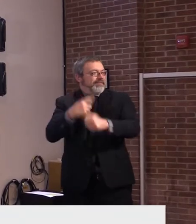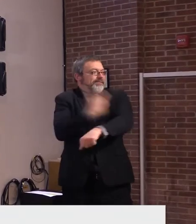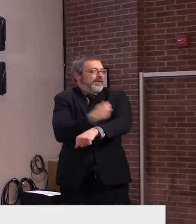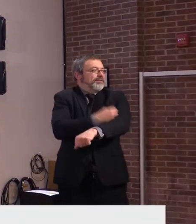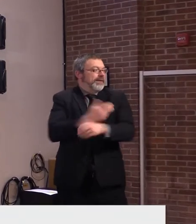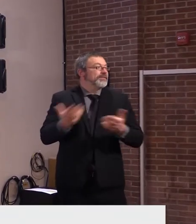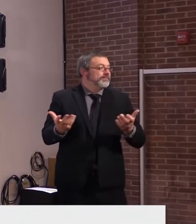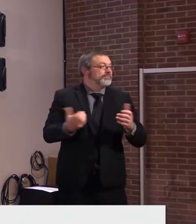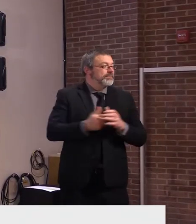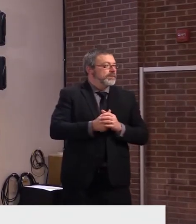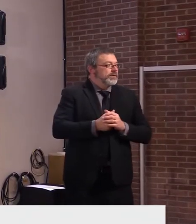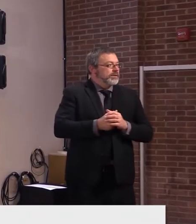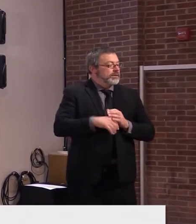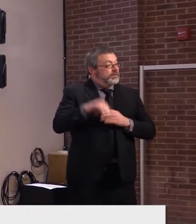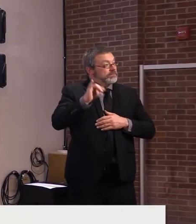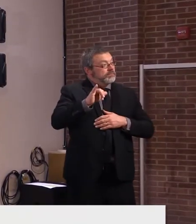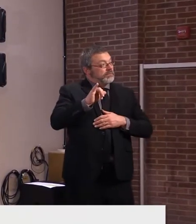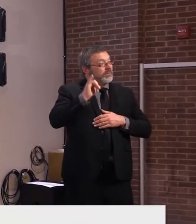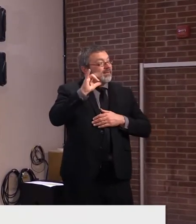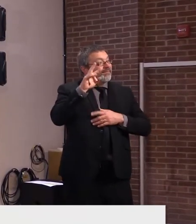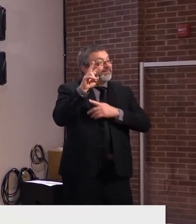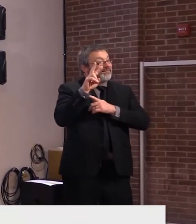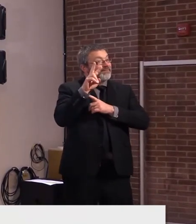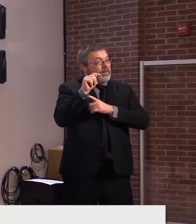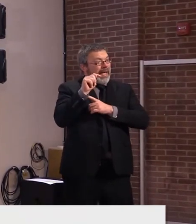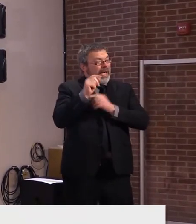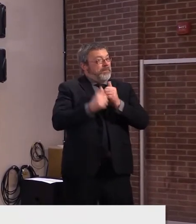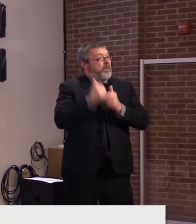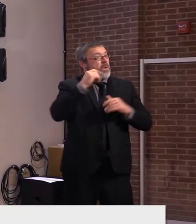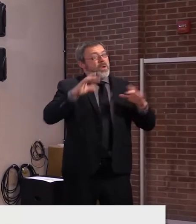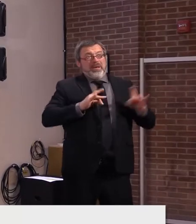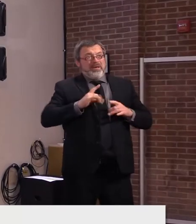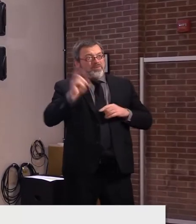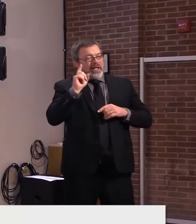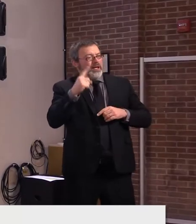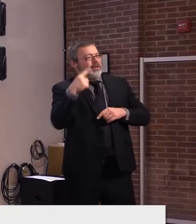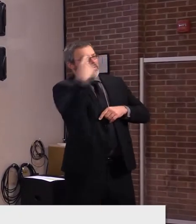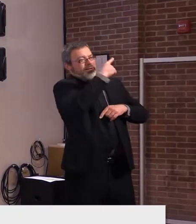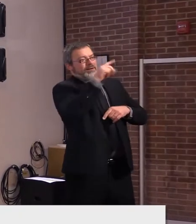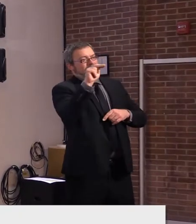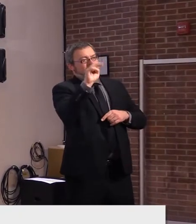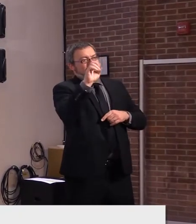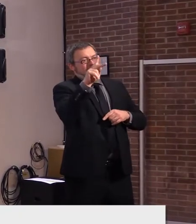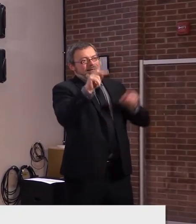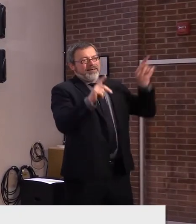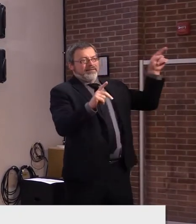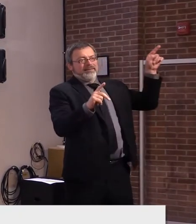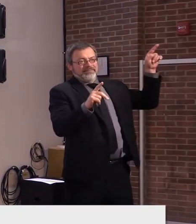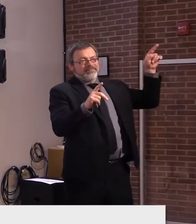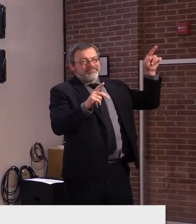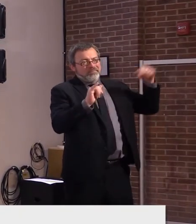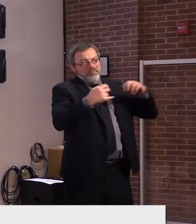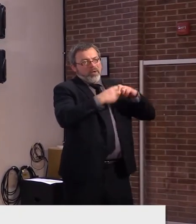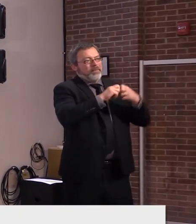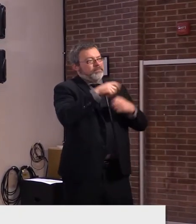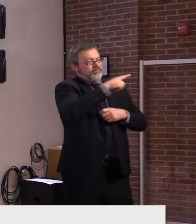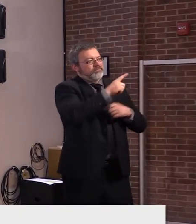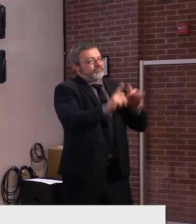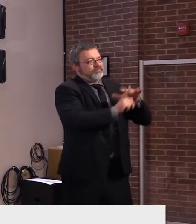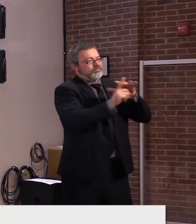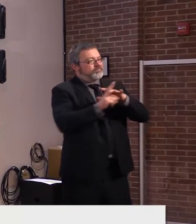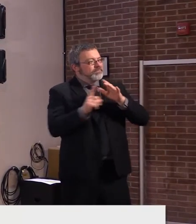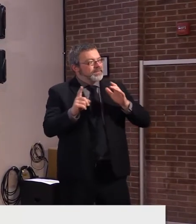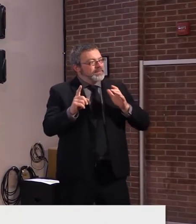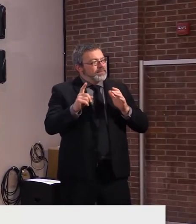see also that there is some improvement in the southern part of Vermont, although they're more elevated than the Chittenden County region and central